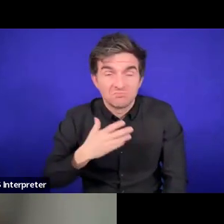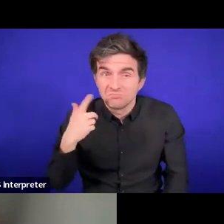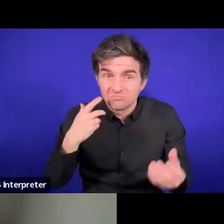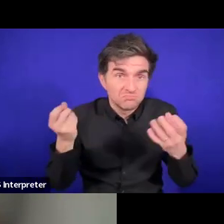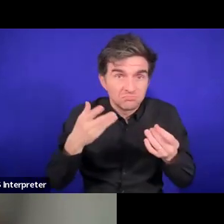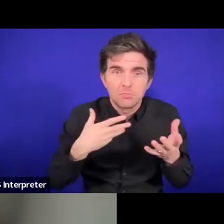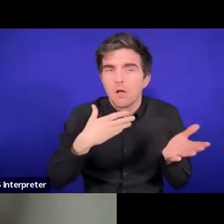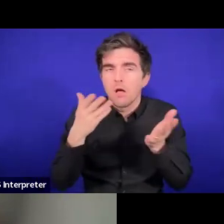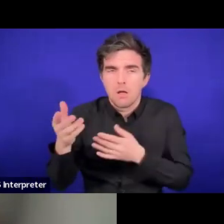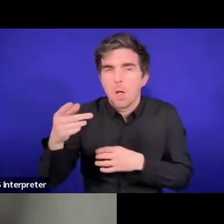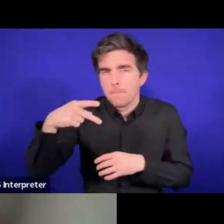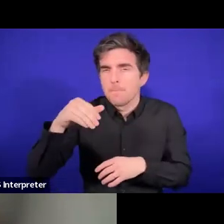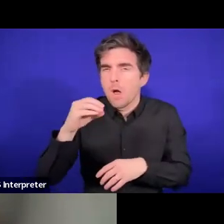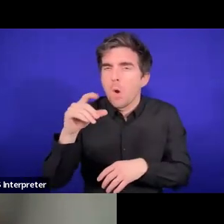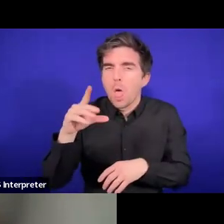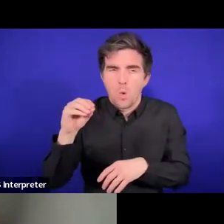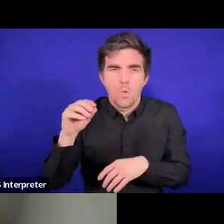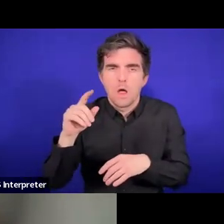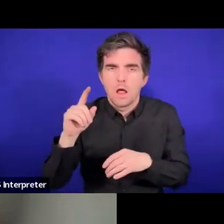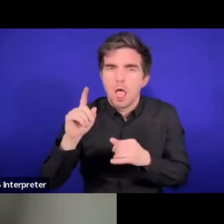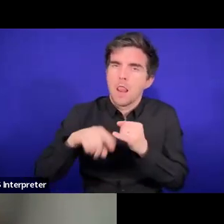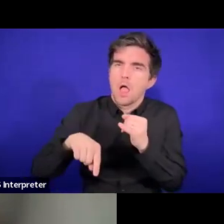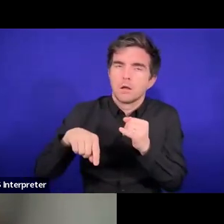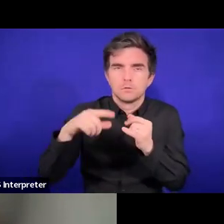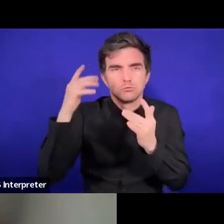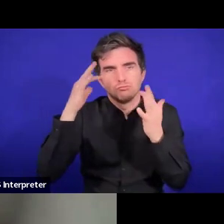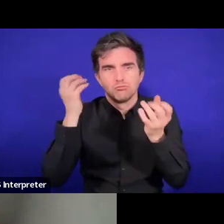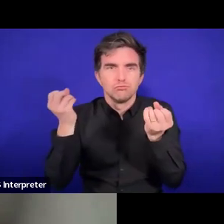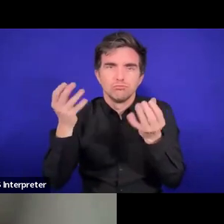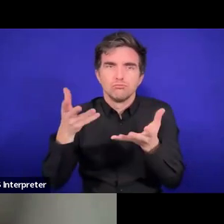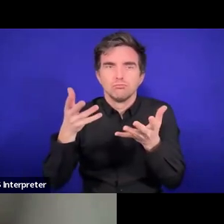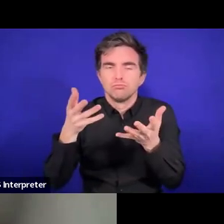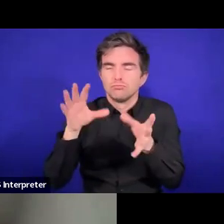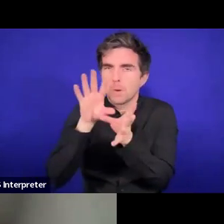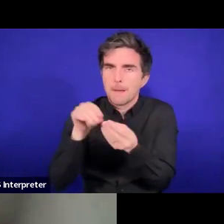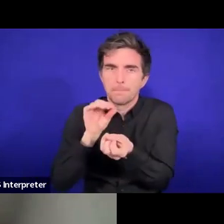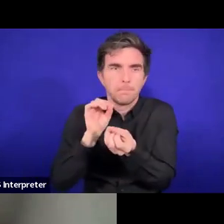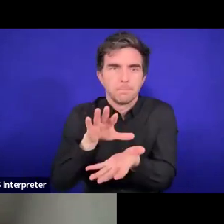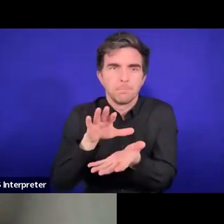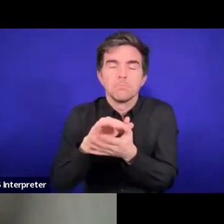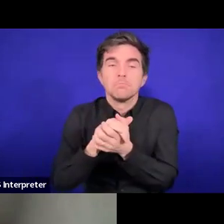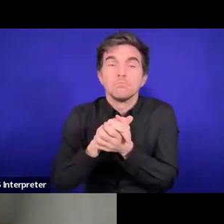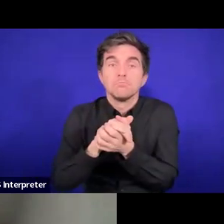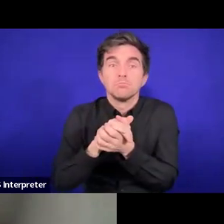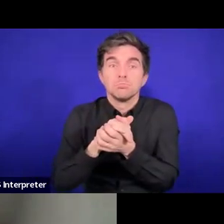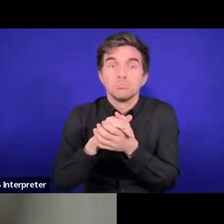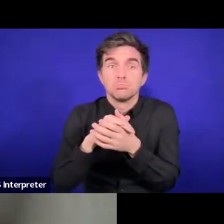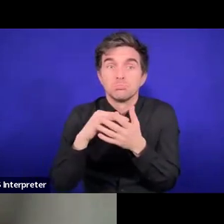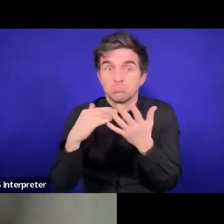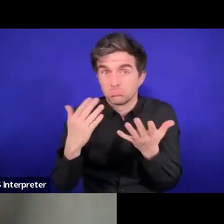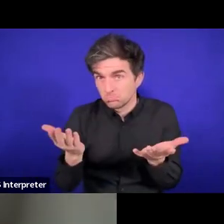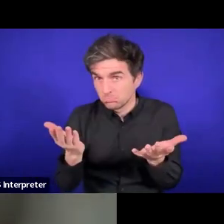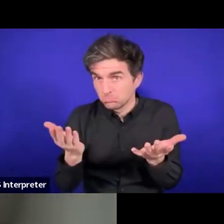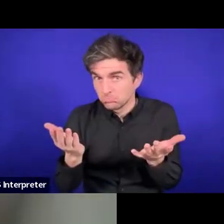off from her perspective, having led this kind of broader piece. So maybe Joseph and Anna, if you've got one response